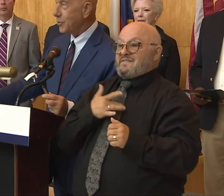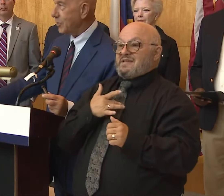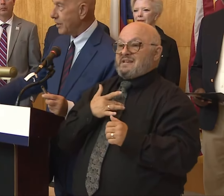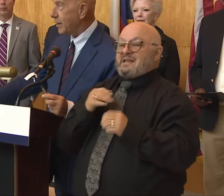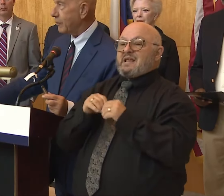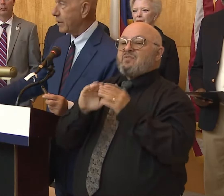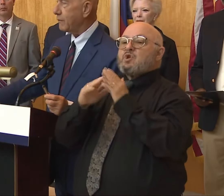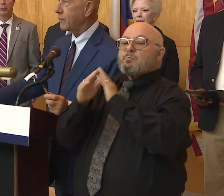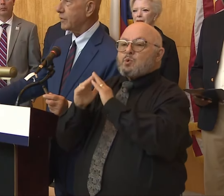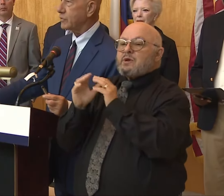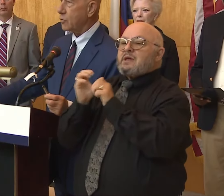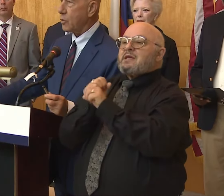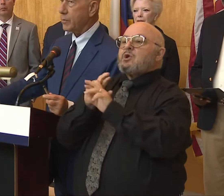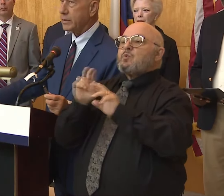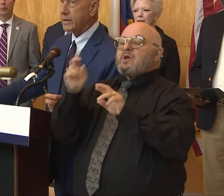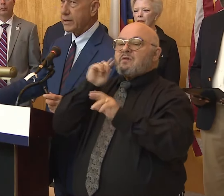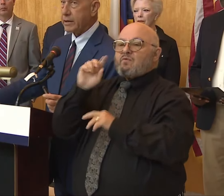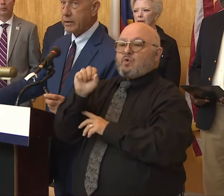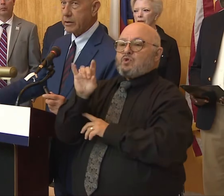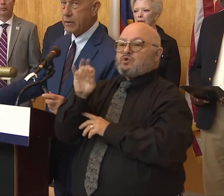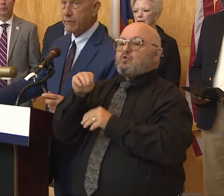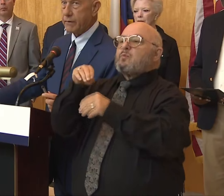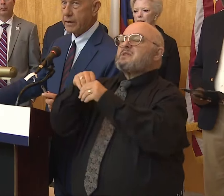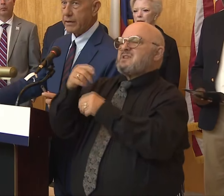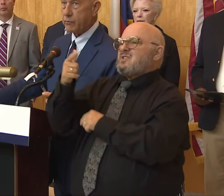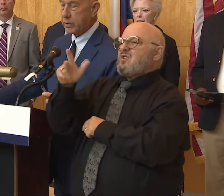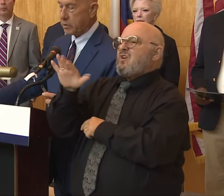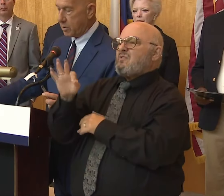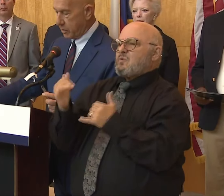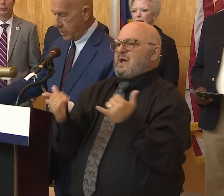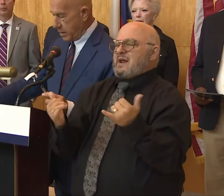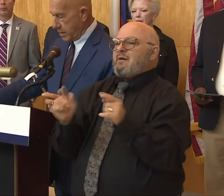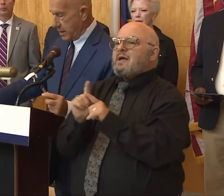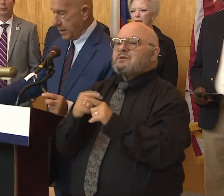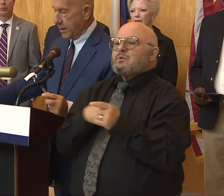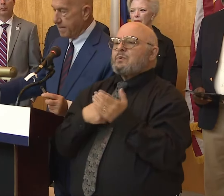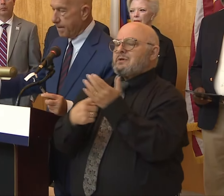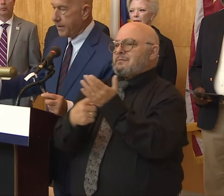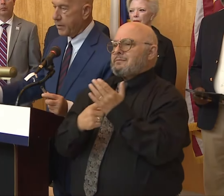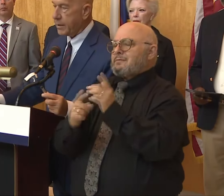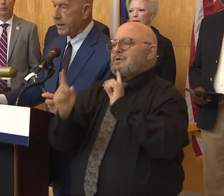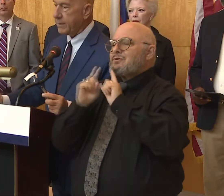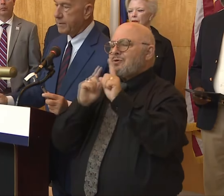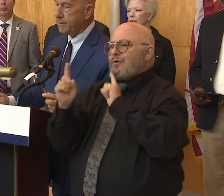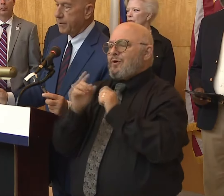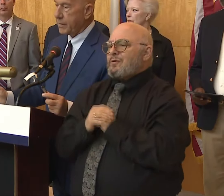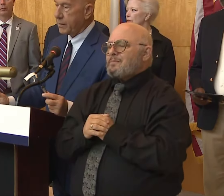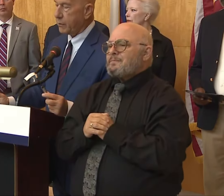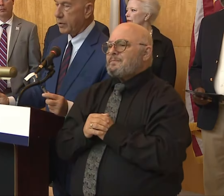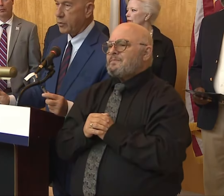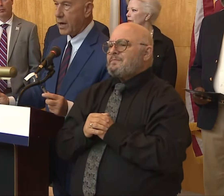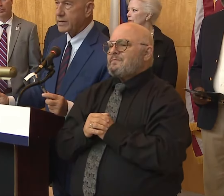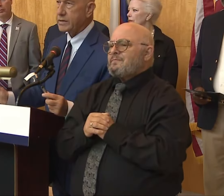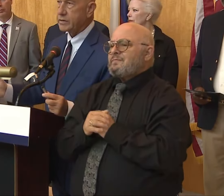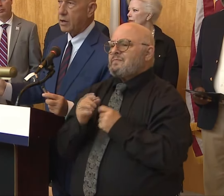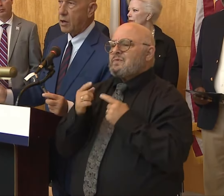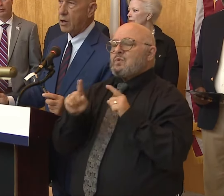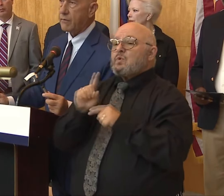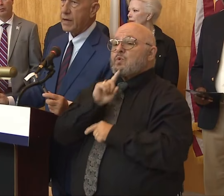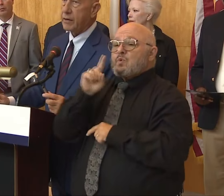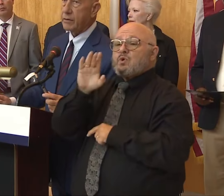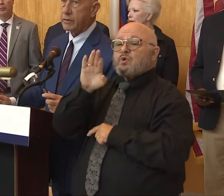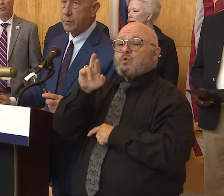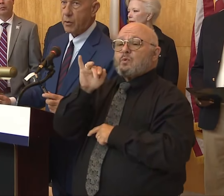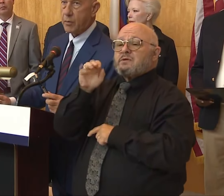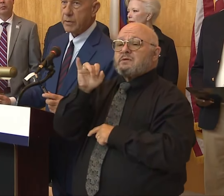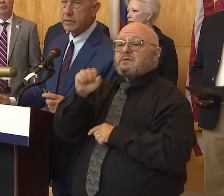the community getting ready for the storm that's out in the Gulf as we talk. They're in a real crisis. All